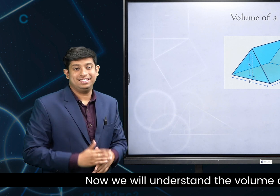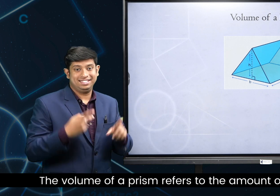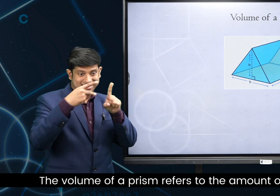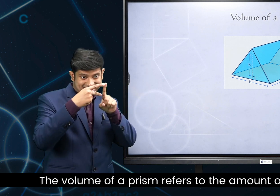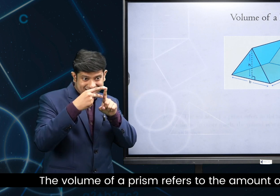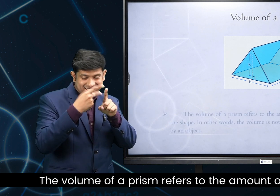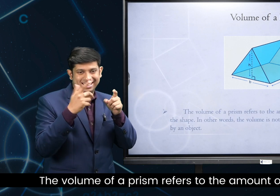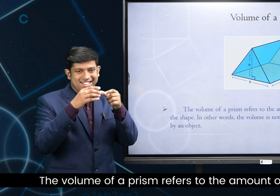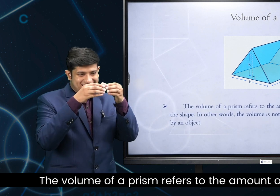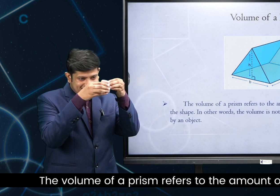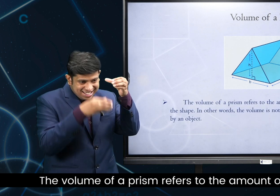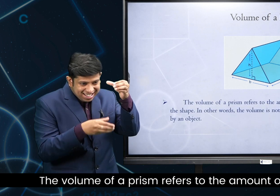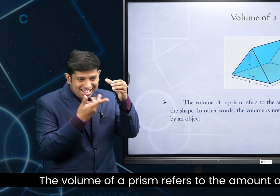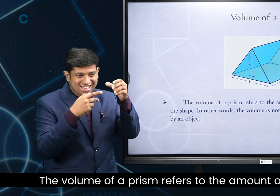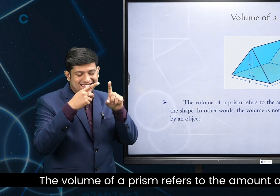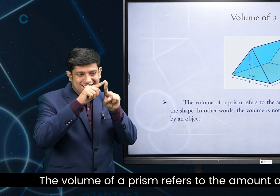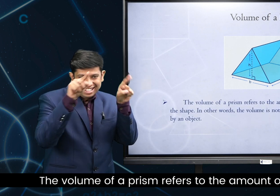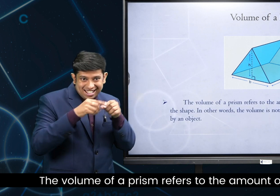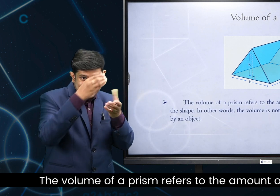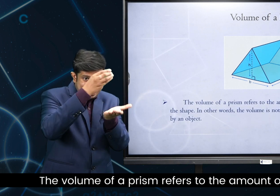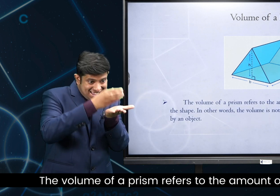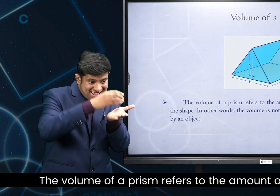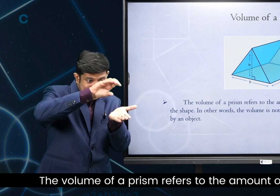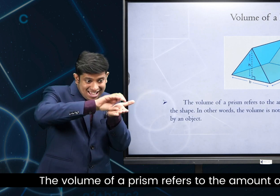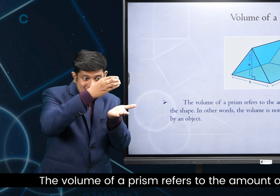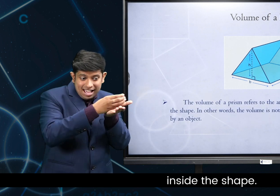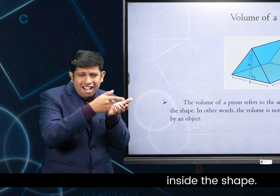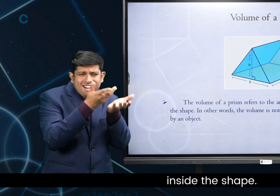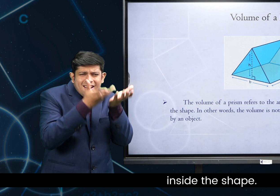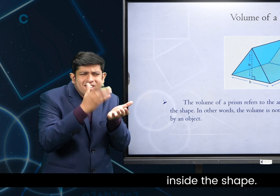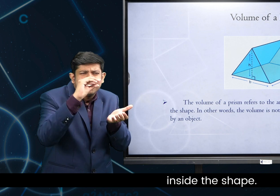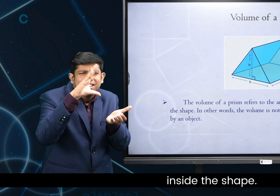The volume of a prism refers to the amount of space or capacity inside the shape.